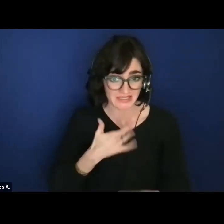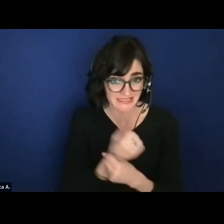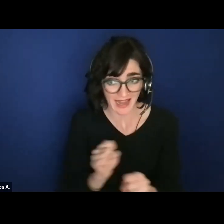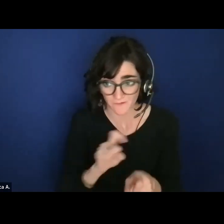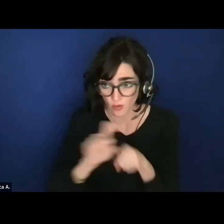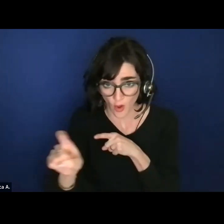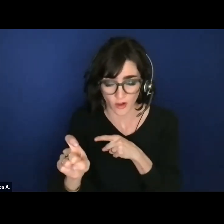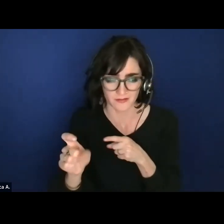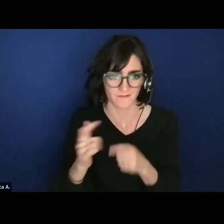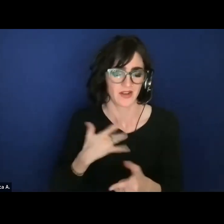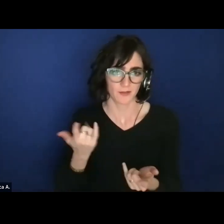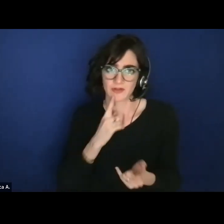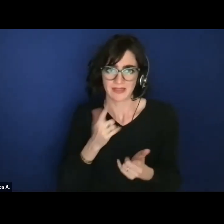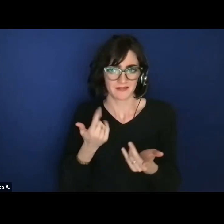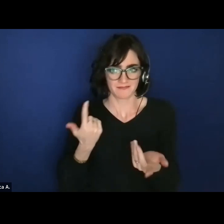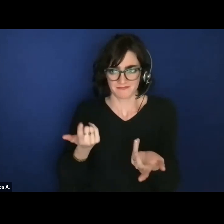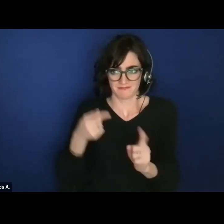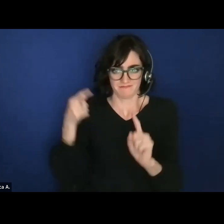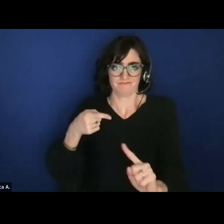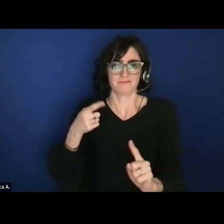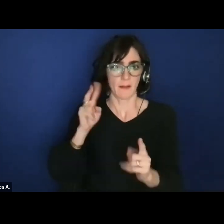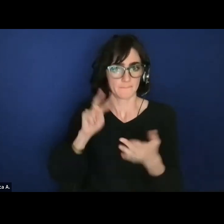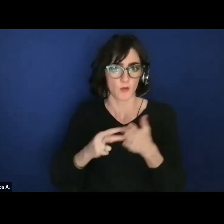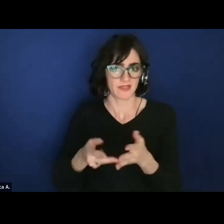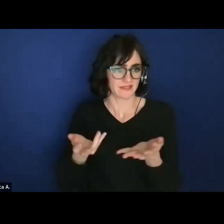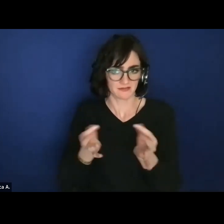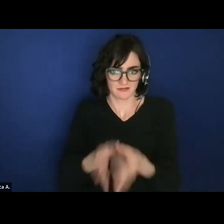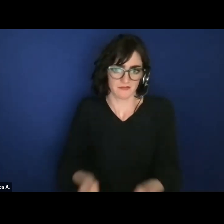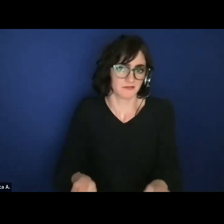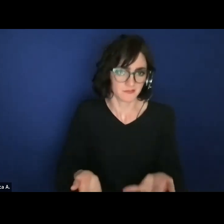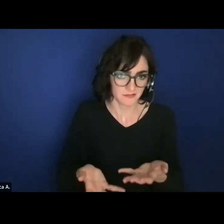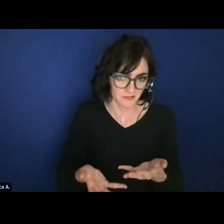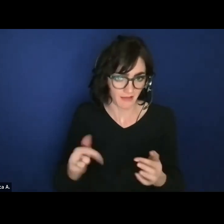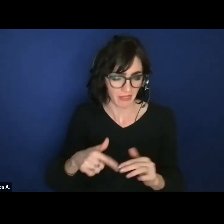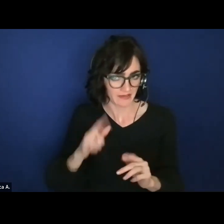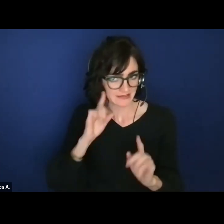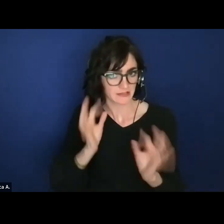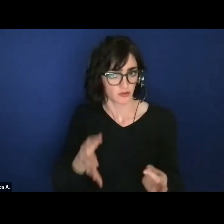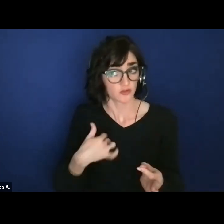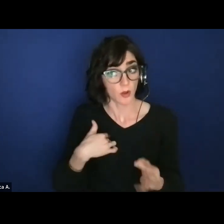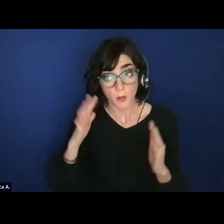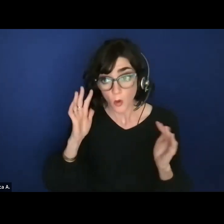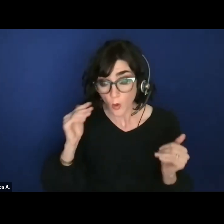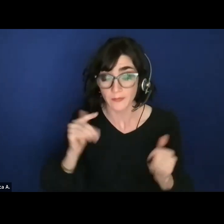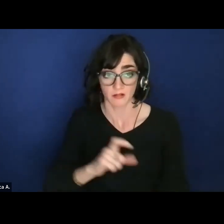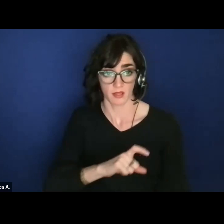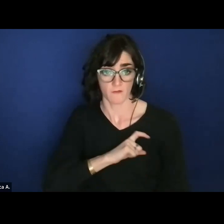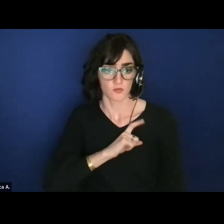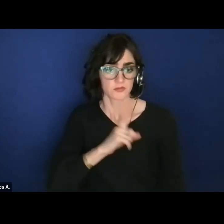our purpose. So I'm hoping that we will have law enforcement as a last resort.